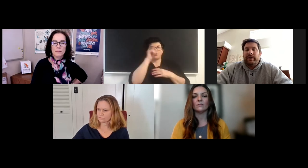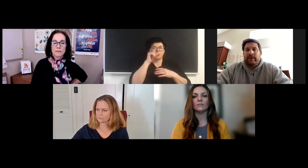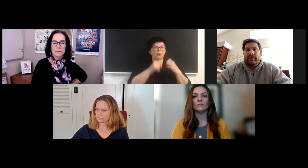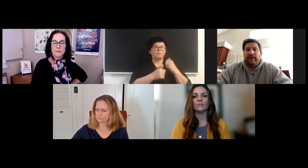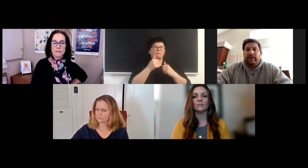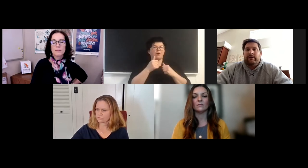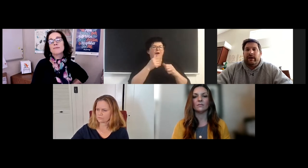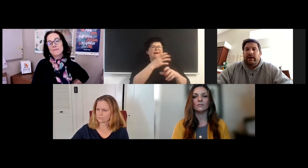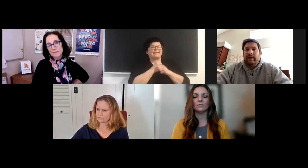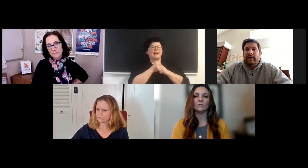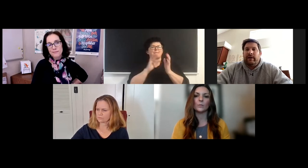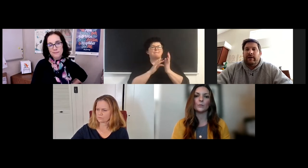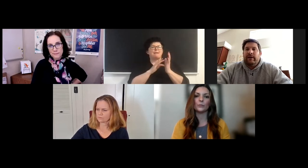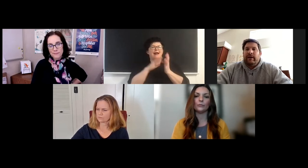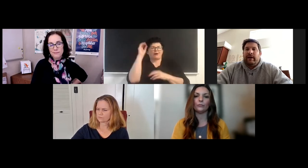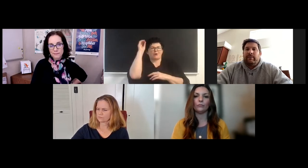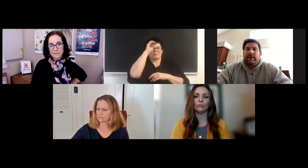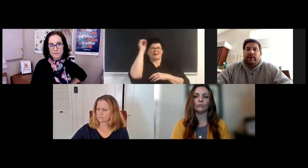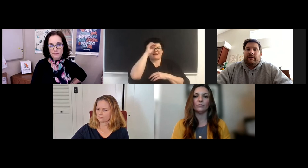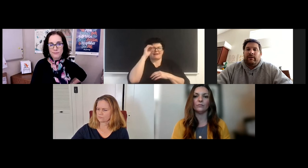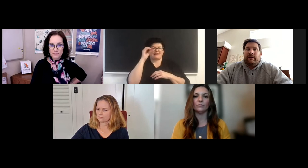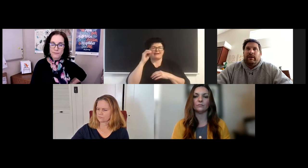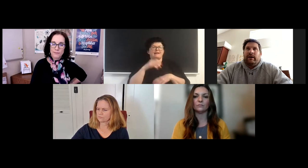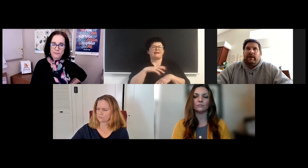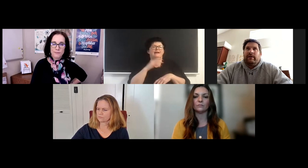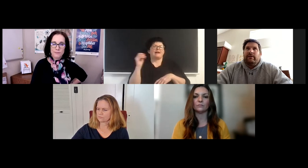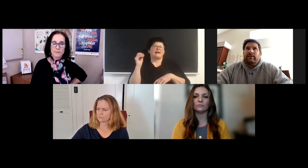medical opinion on things and an opinion